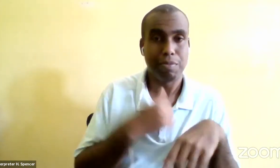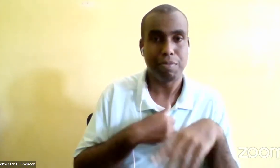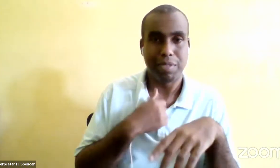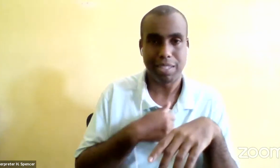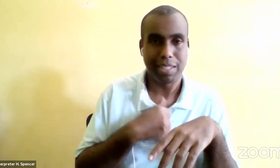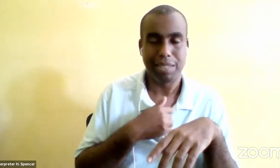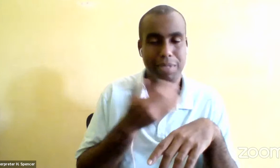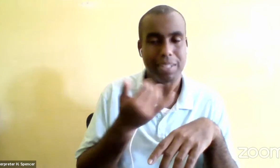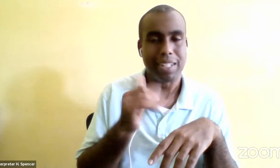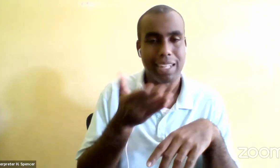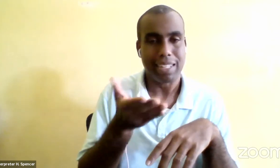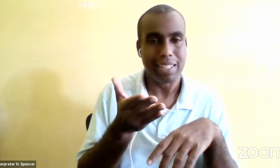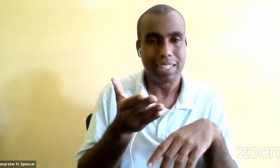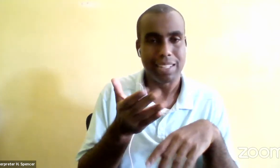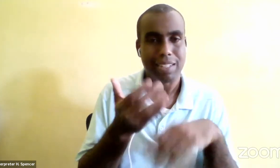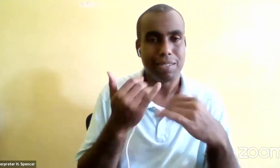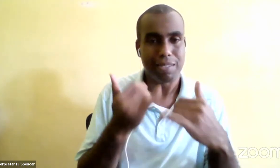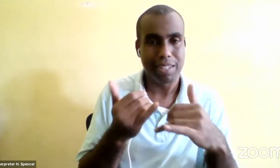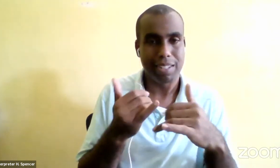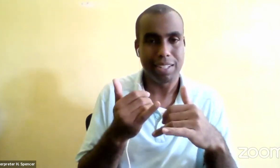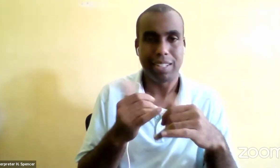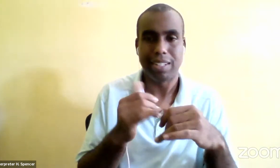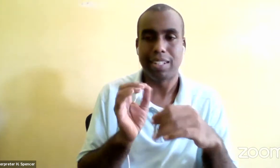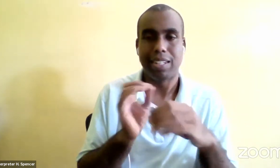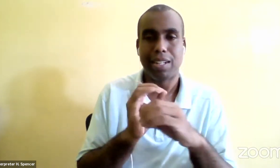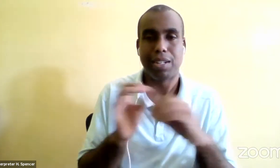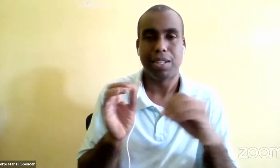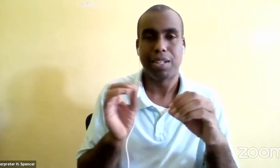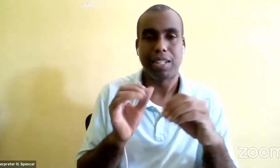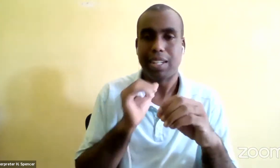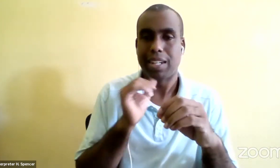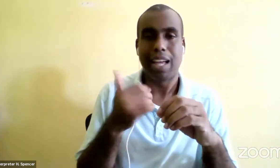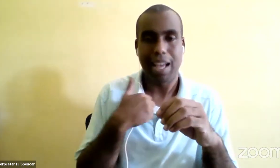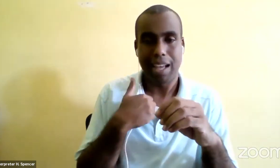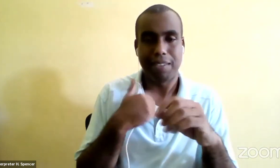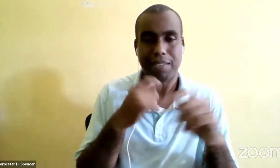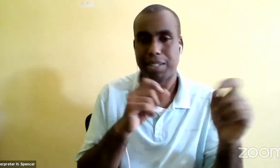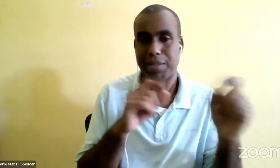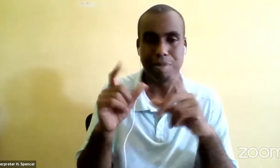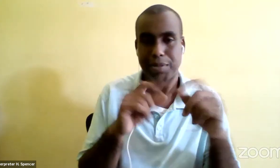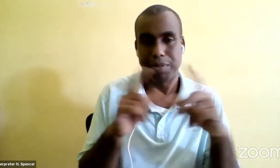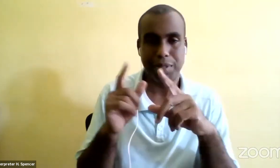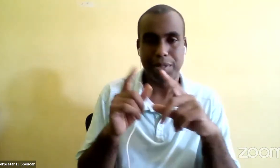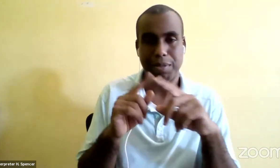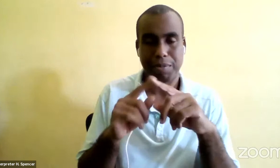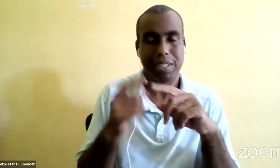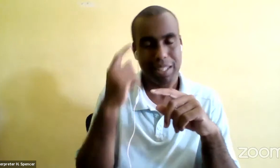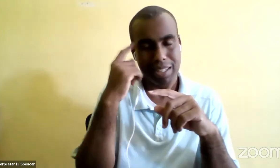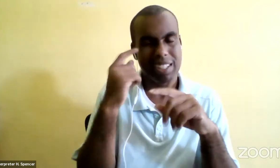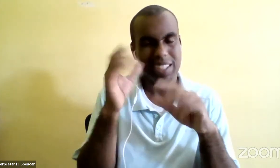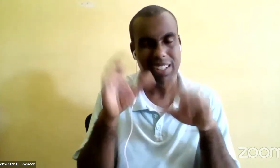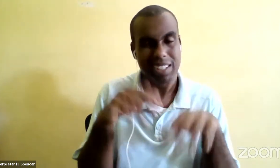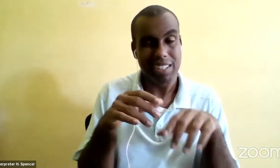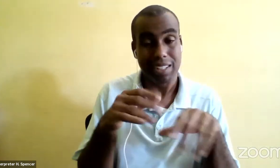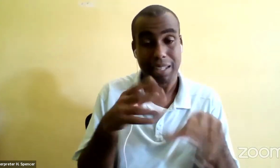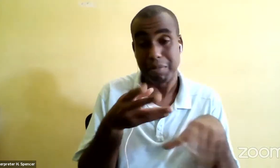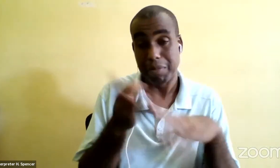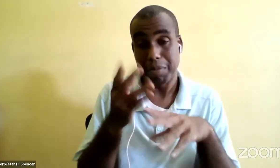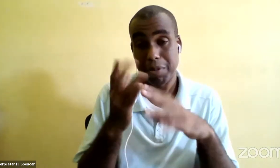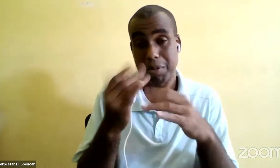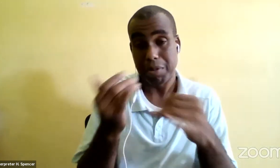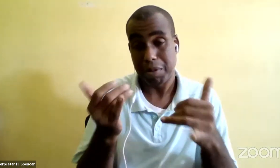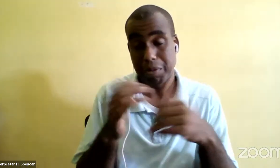Google Classroom that currently that does not have the slideshow, which I guess I could put on right now. So I'm